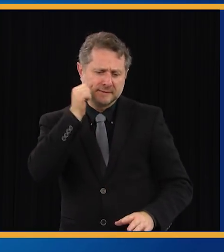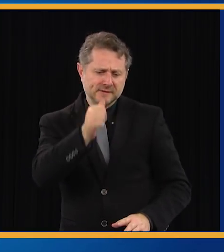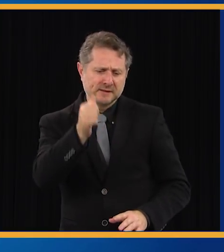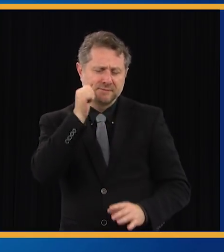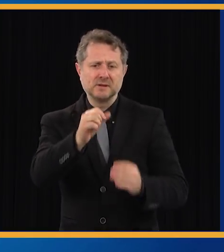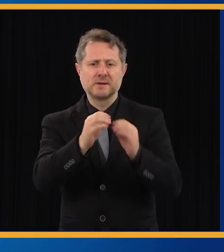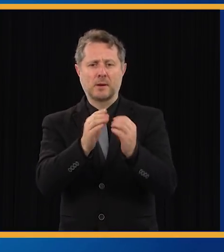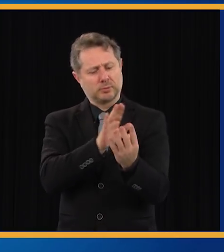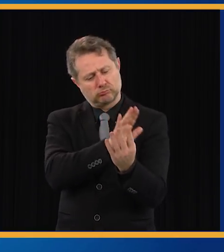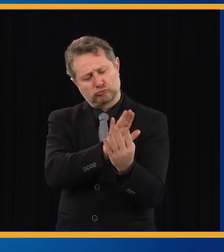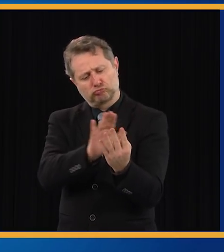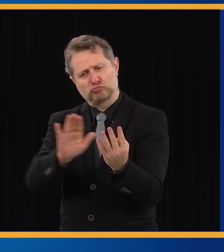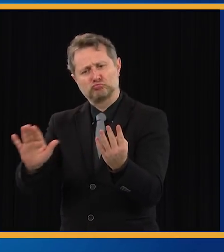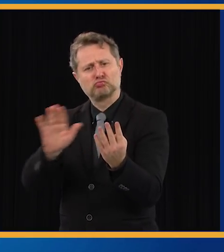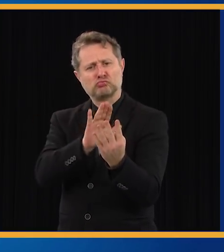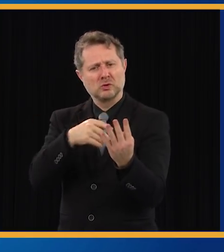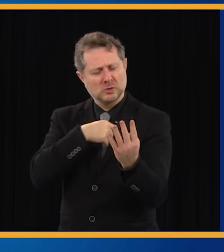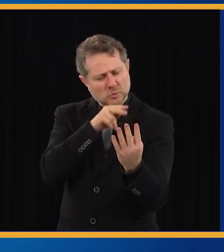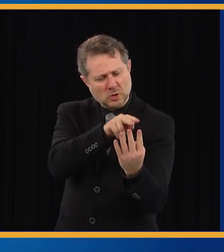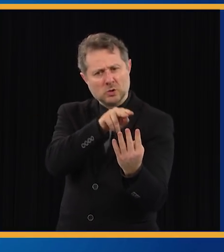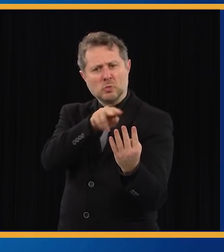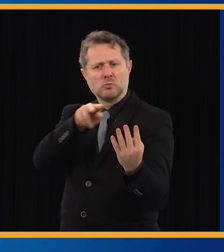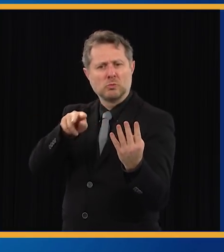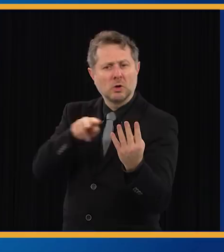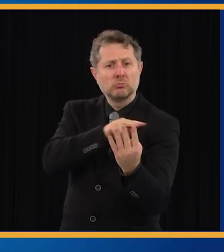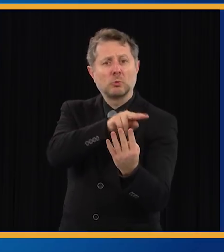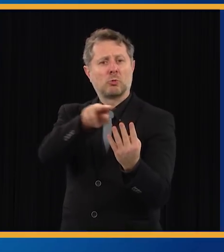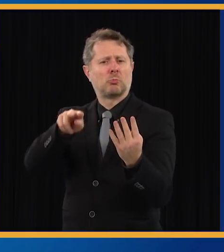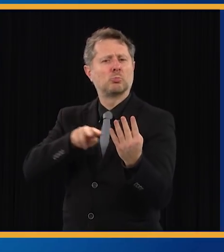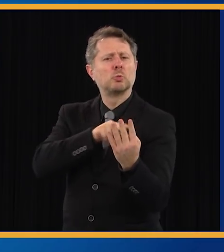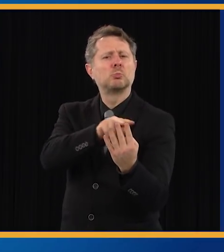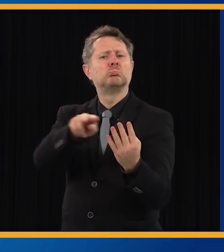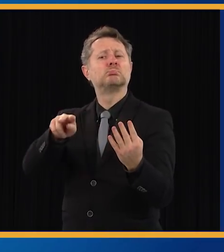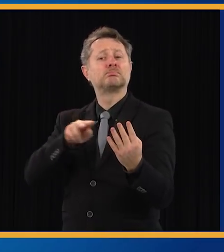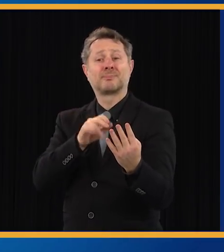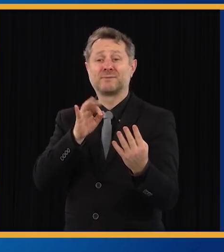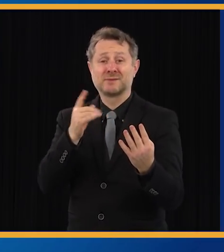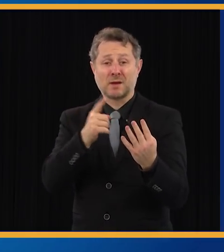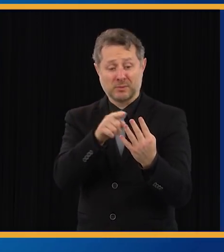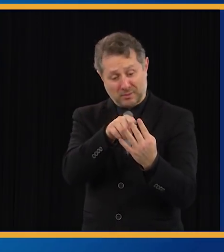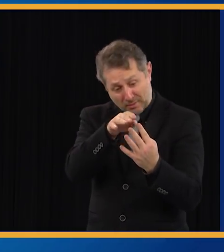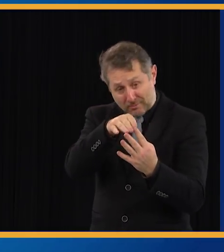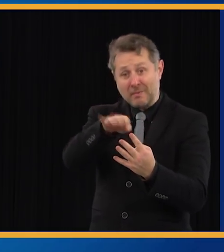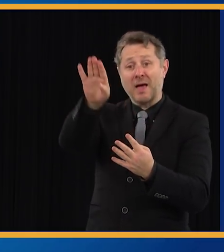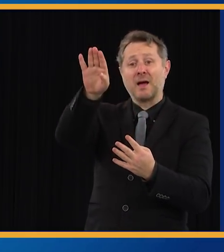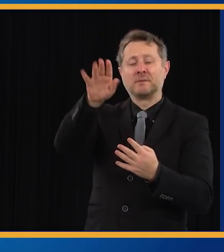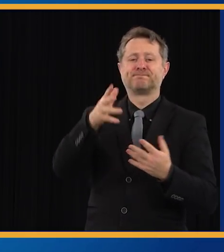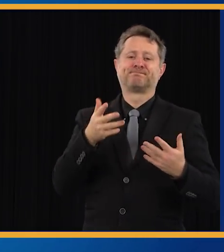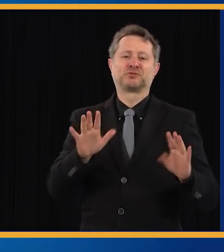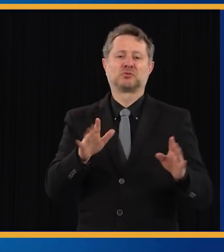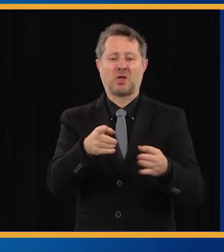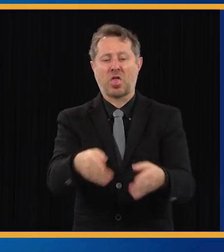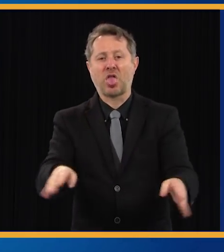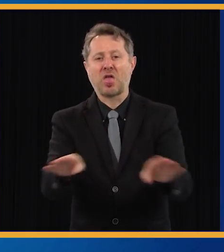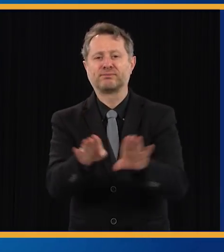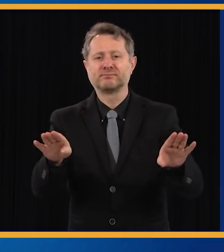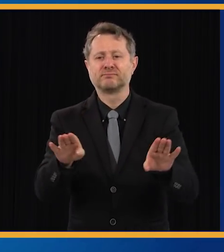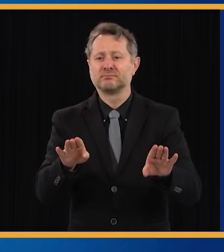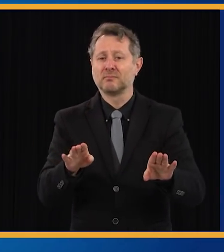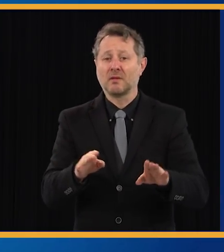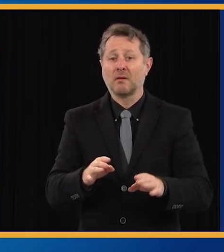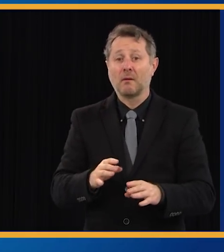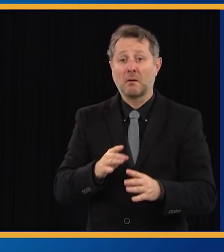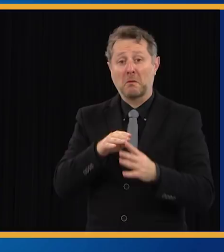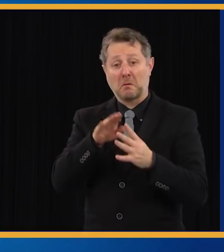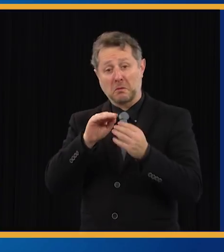on those gauges. You can either close the valve, open the valve a little bit more, or leave the valve where it is. But when I talk